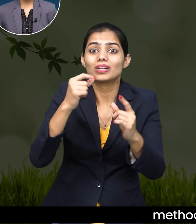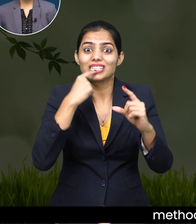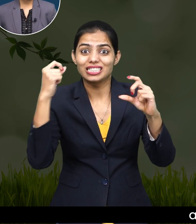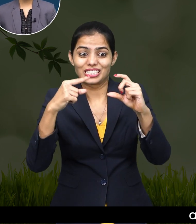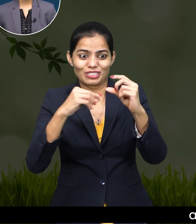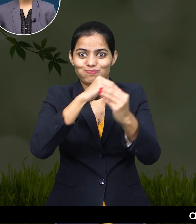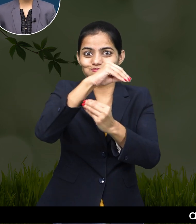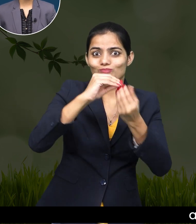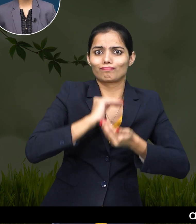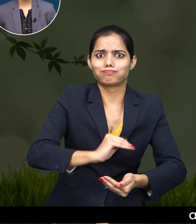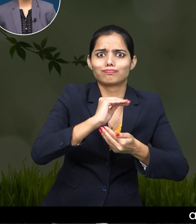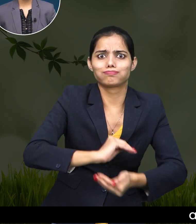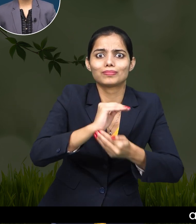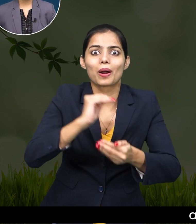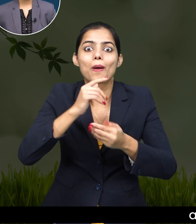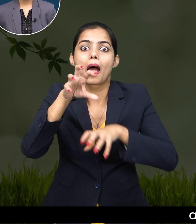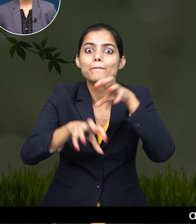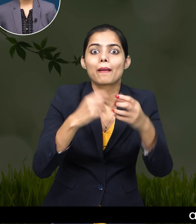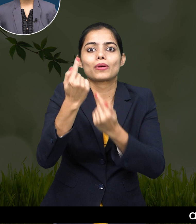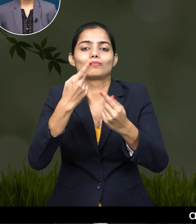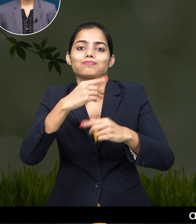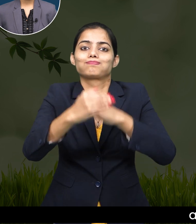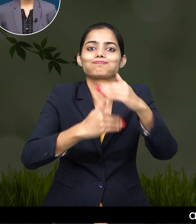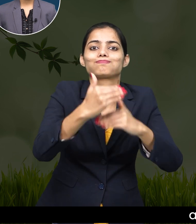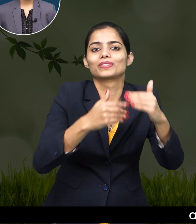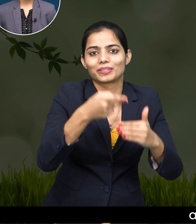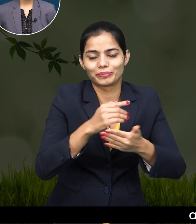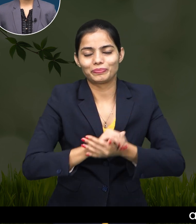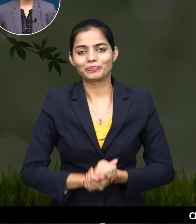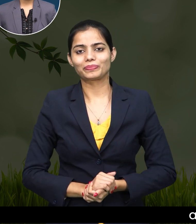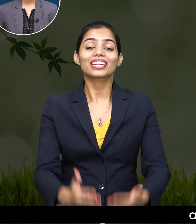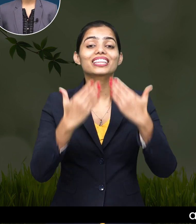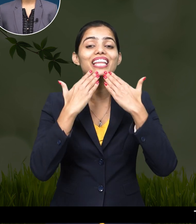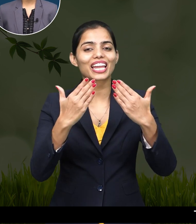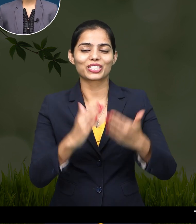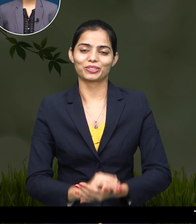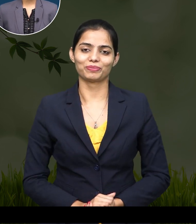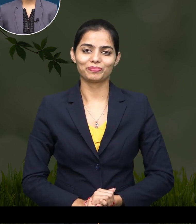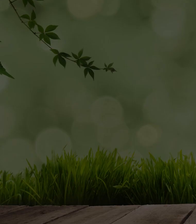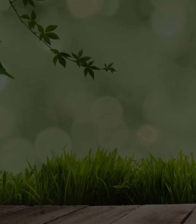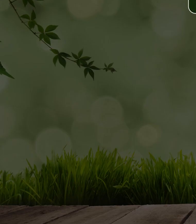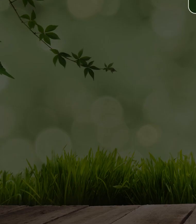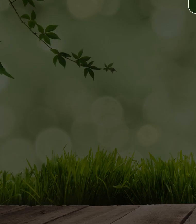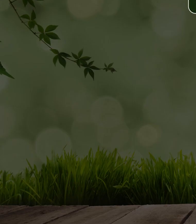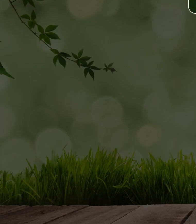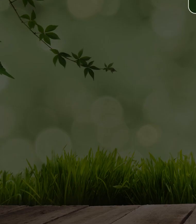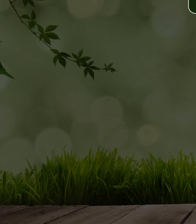reproduction, and habitat. Thank you.